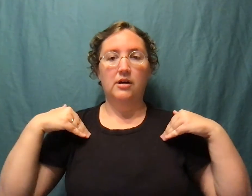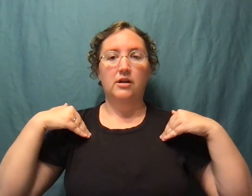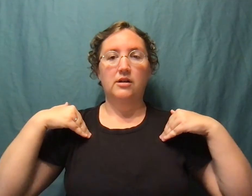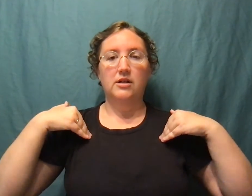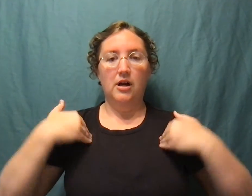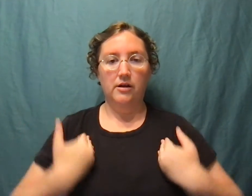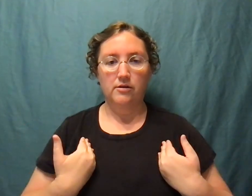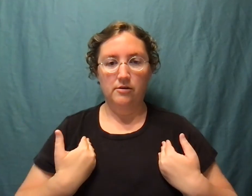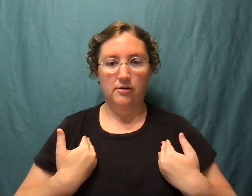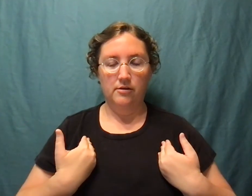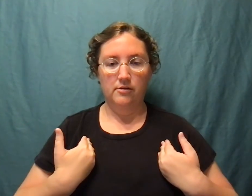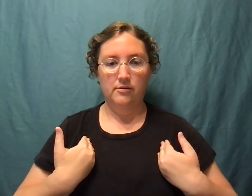Tired.